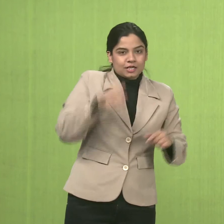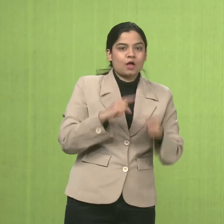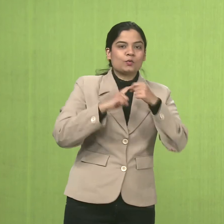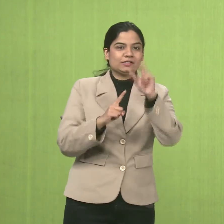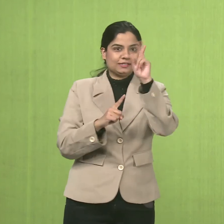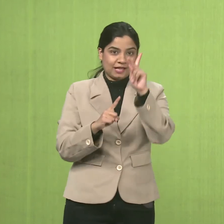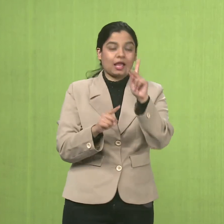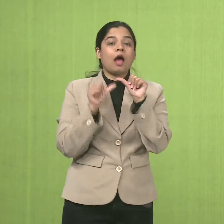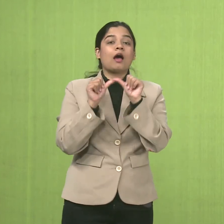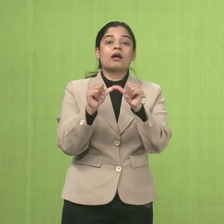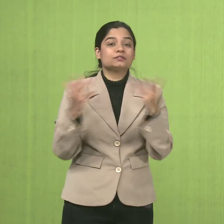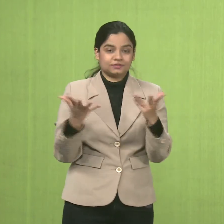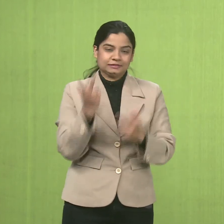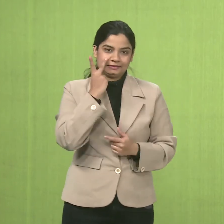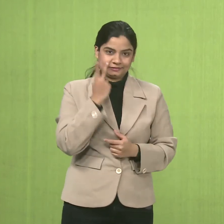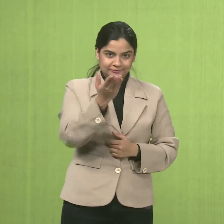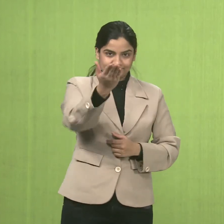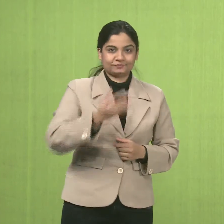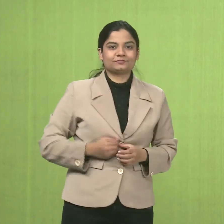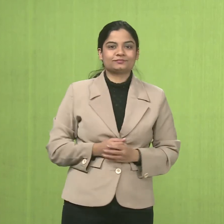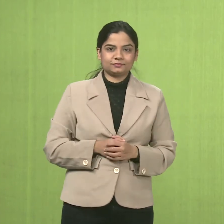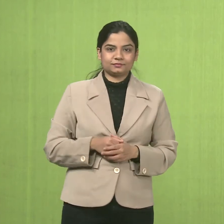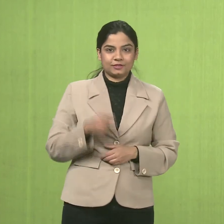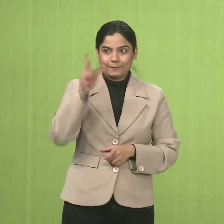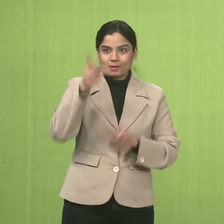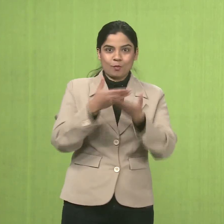Now question number 2. Let's see.